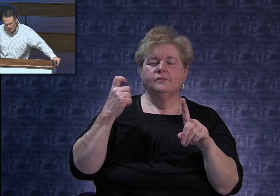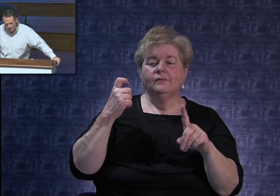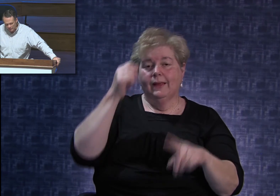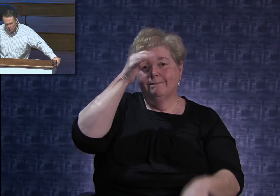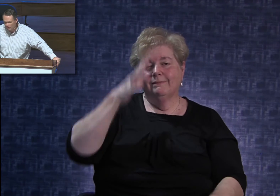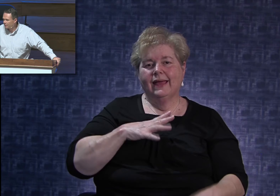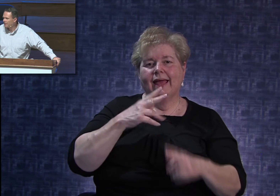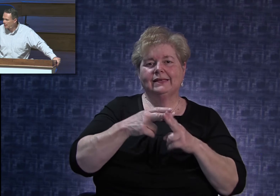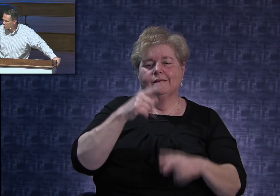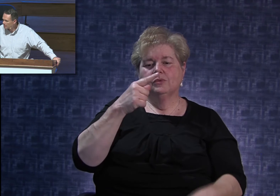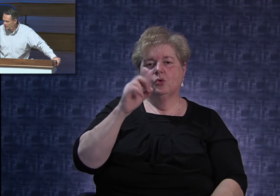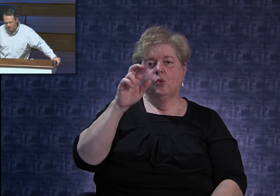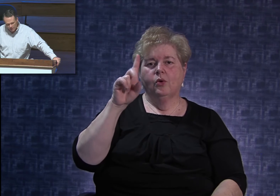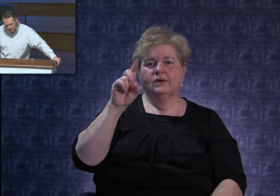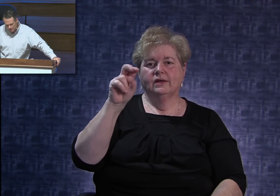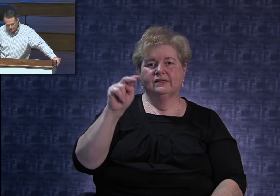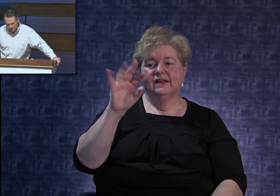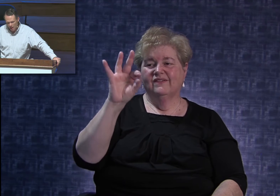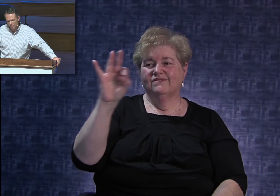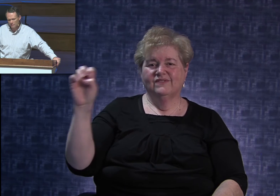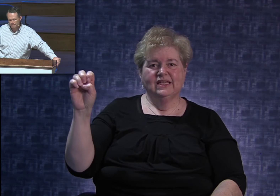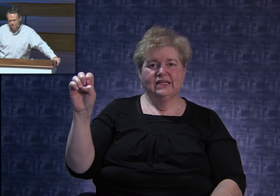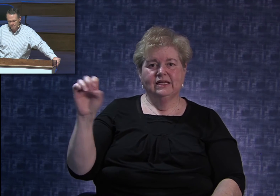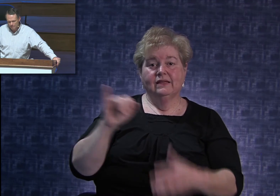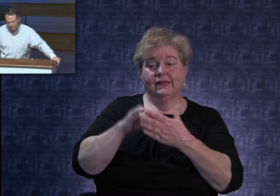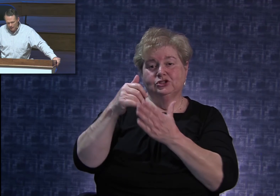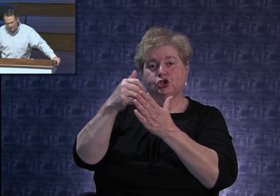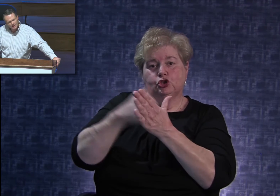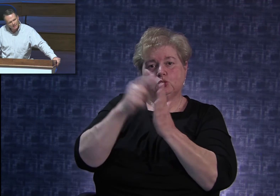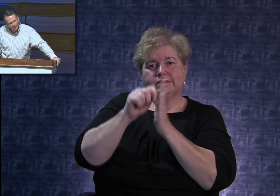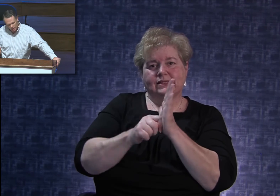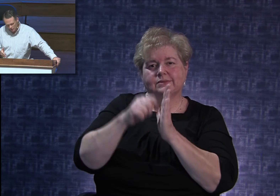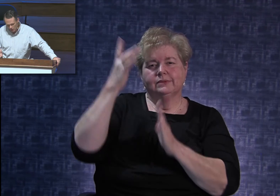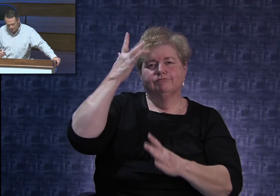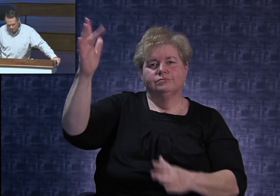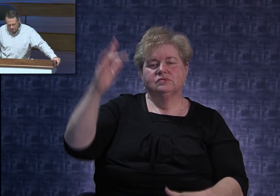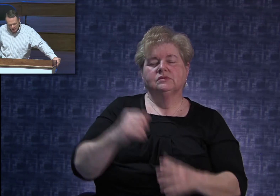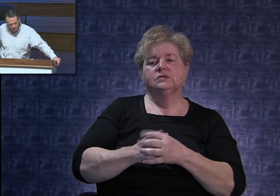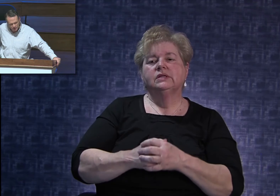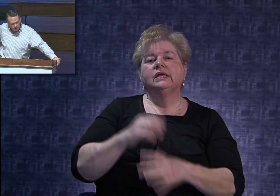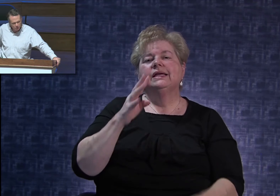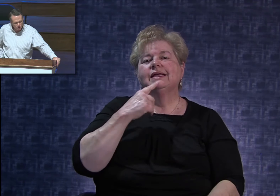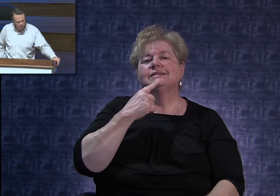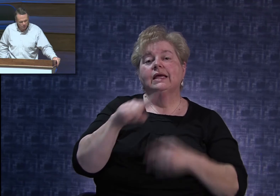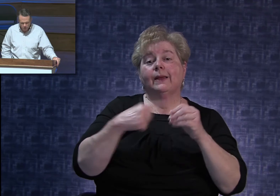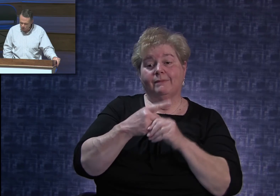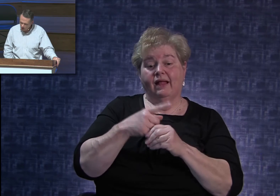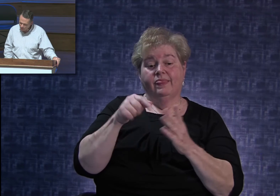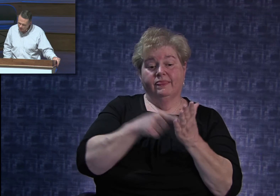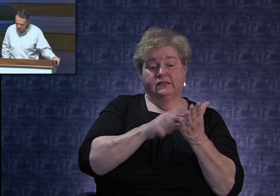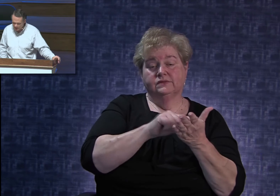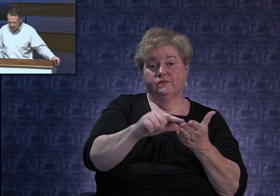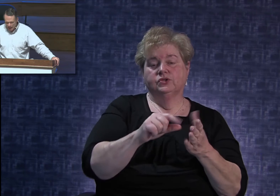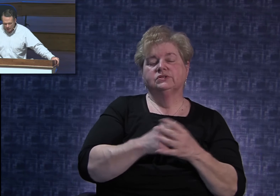gentleman by the name of Gordon Fee, who is a New Testament scholar. And he says this regarding Philippians 2, verse